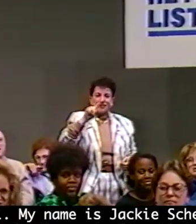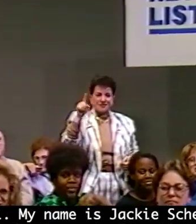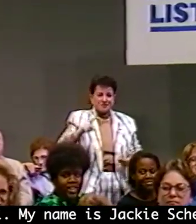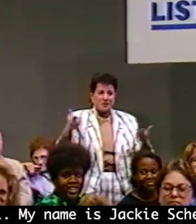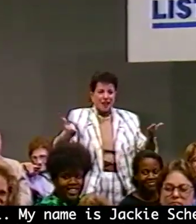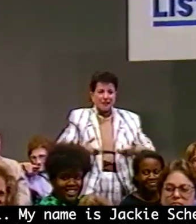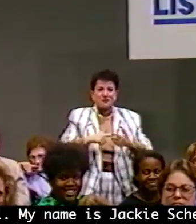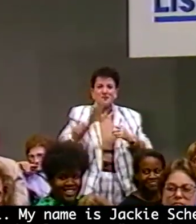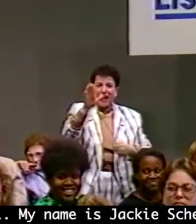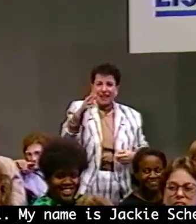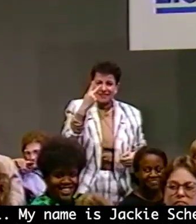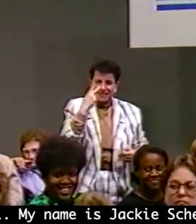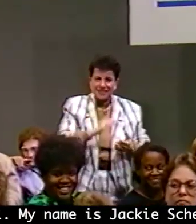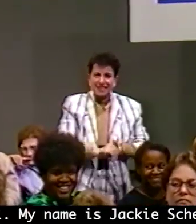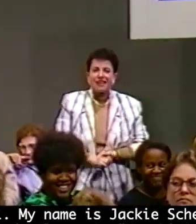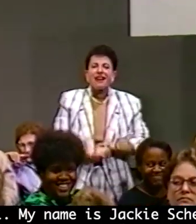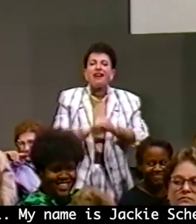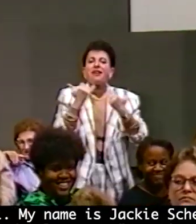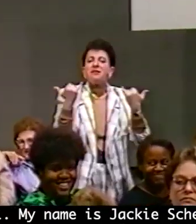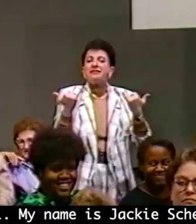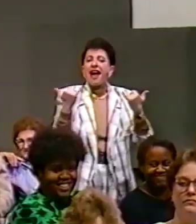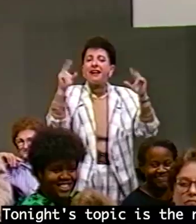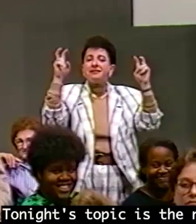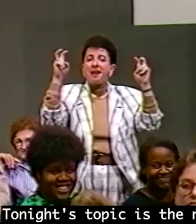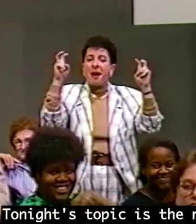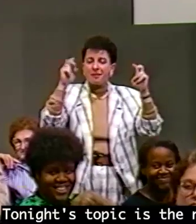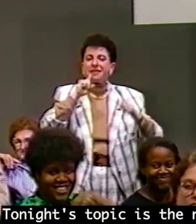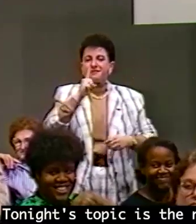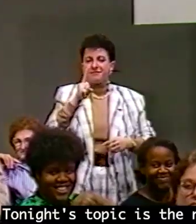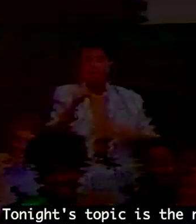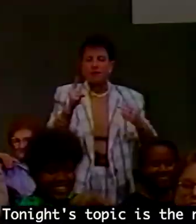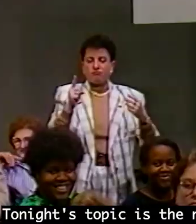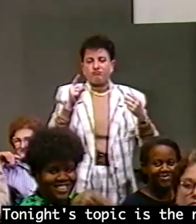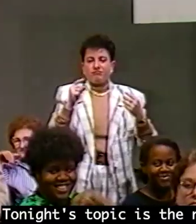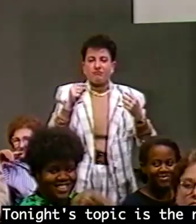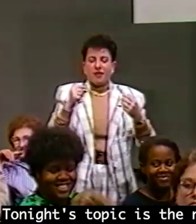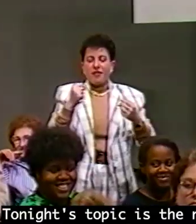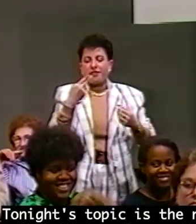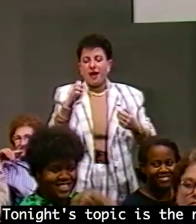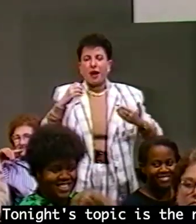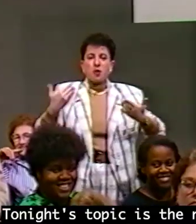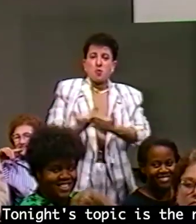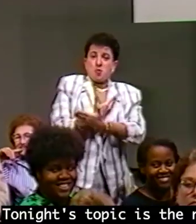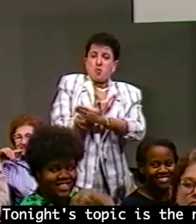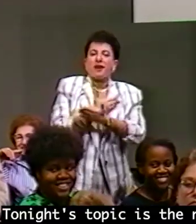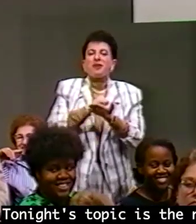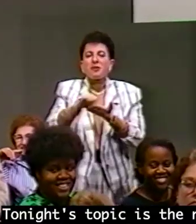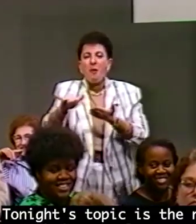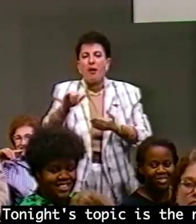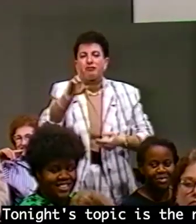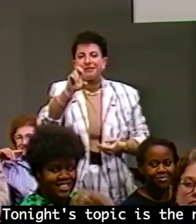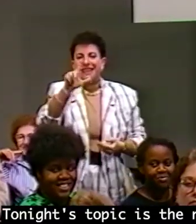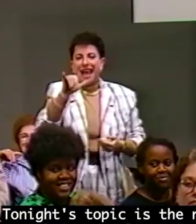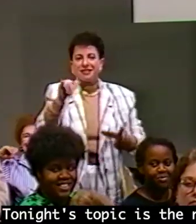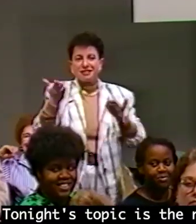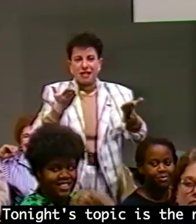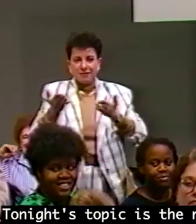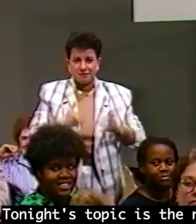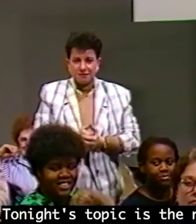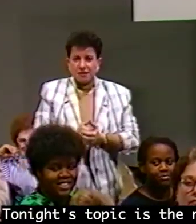My name is Jackie Schertz, and welcome to Hey Listen. Tonight's topic is the new New York